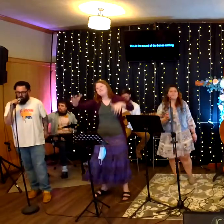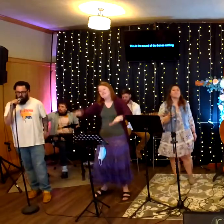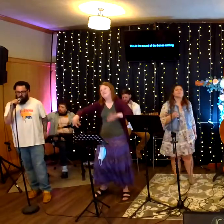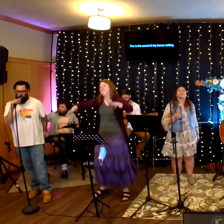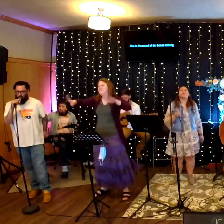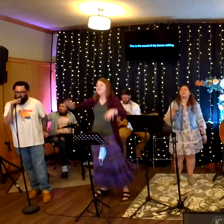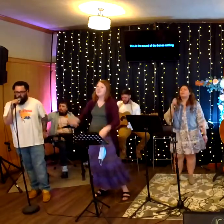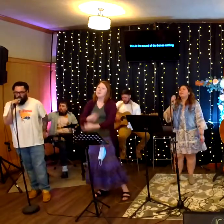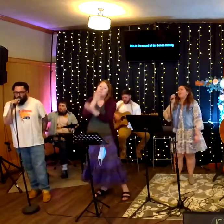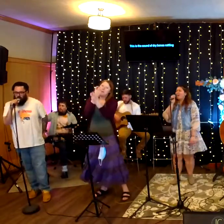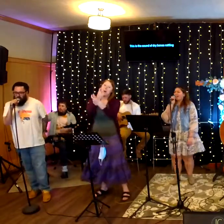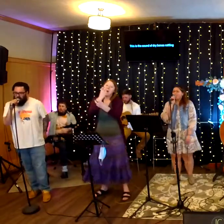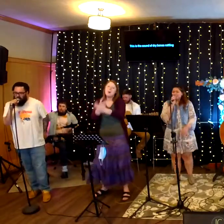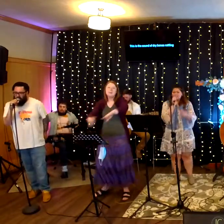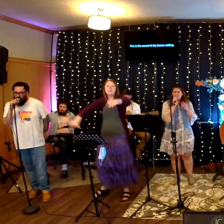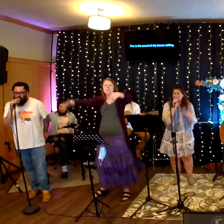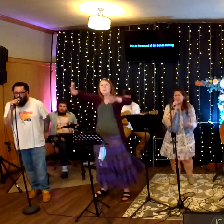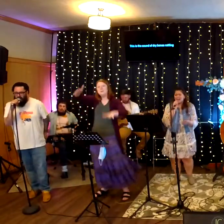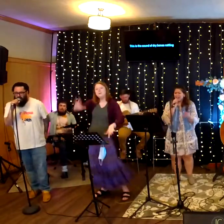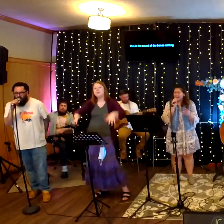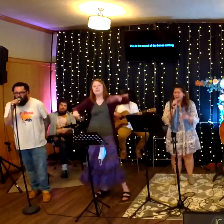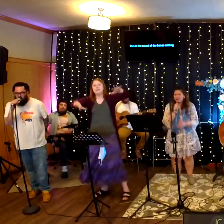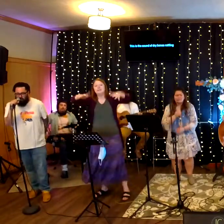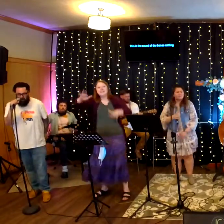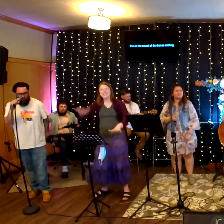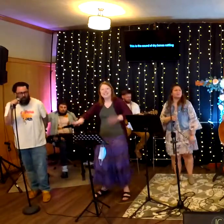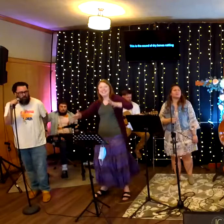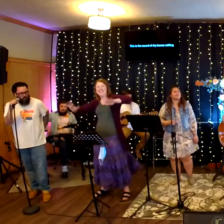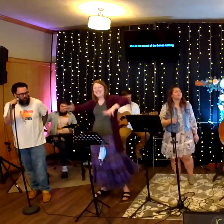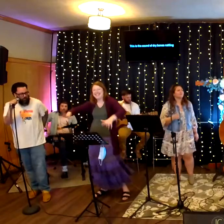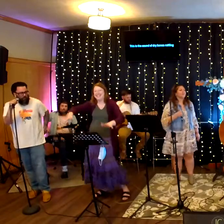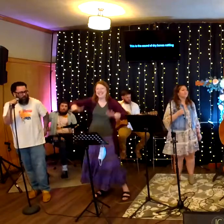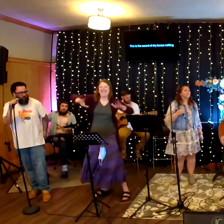I hear the sound. I hear the sound.